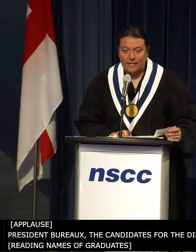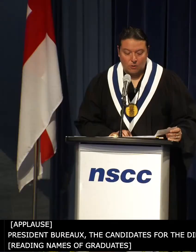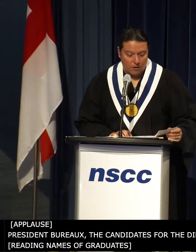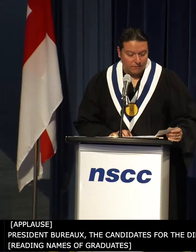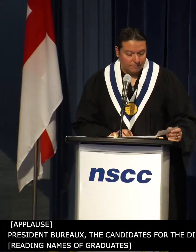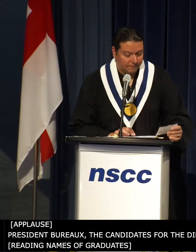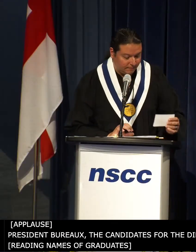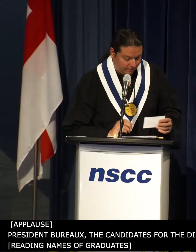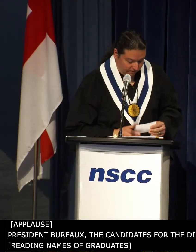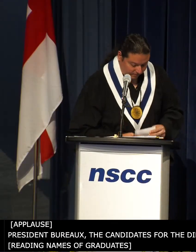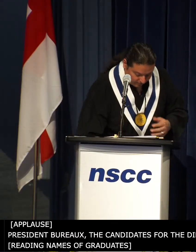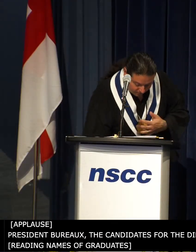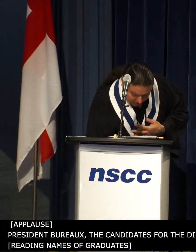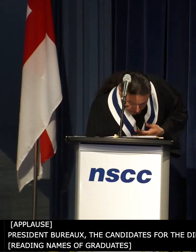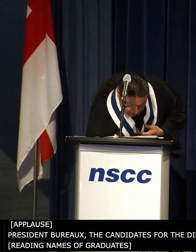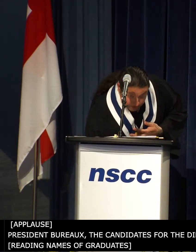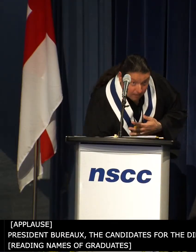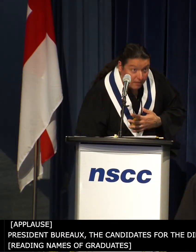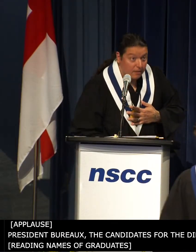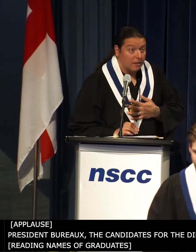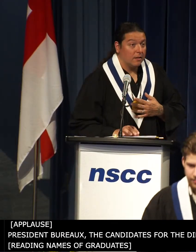Sam Killorn.